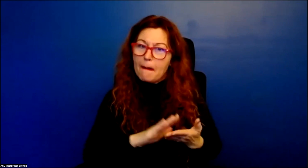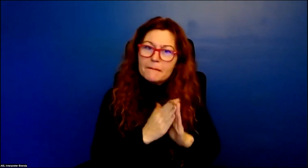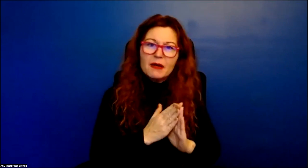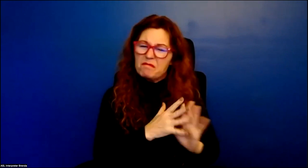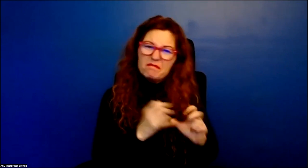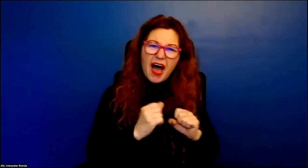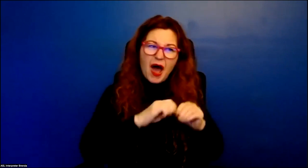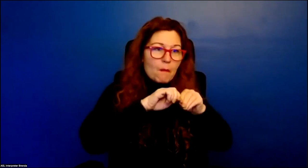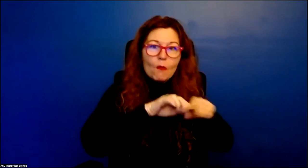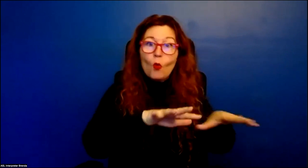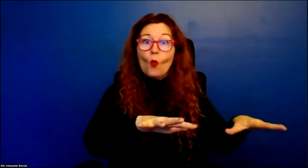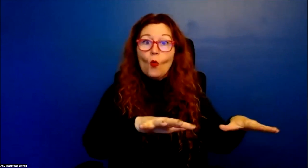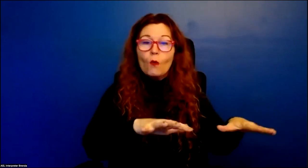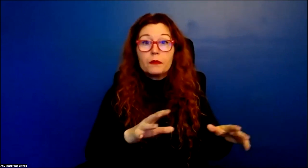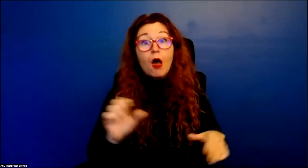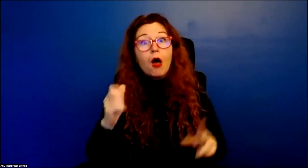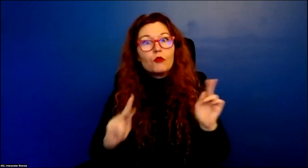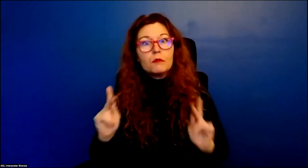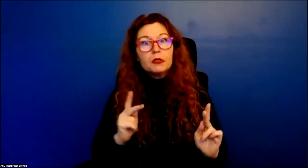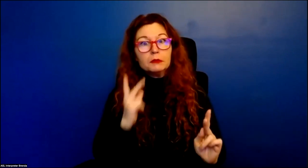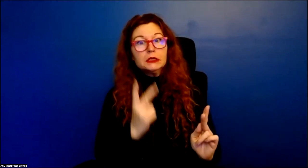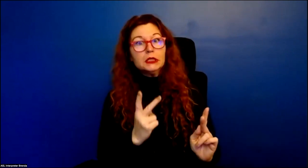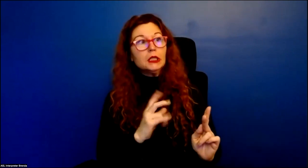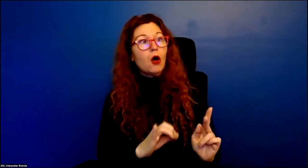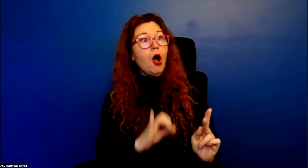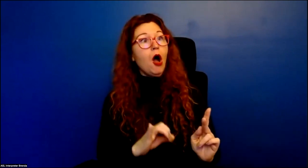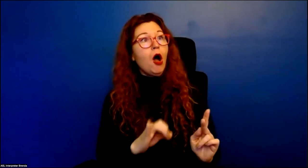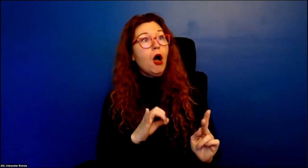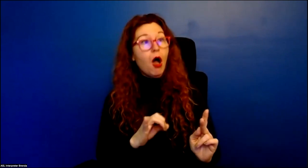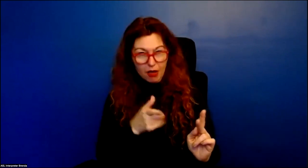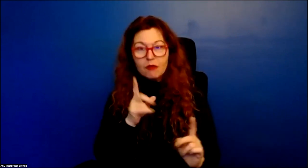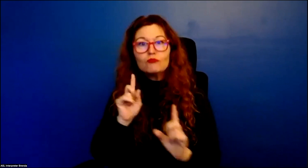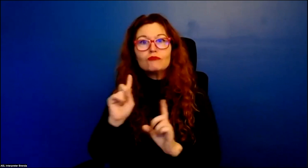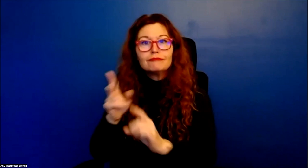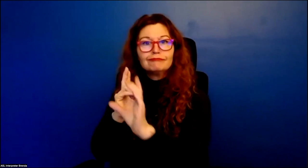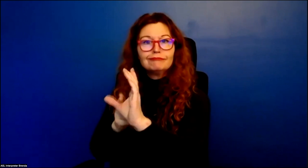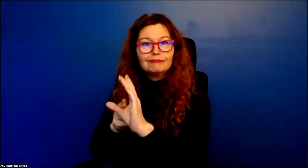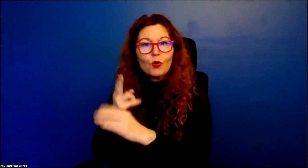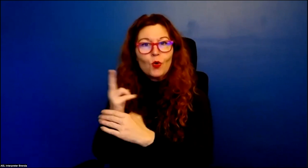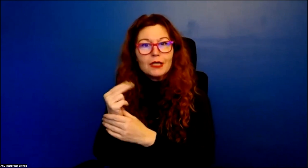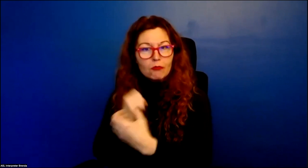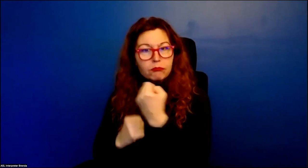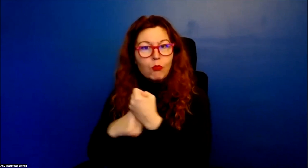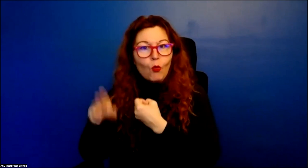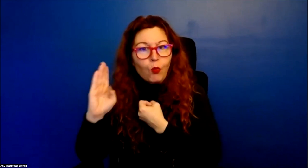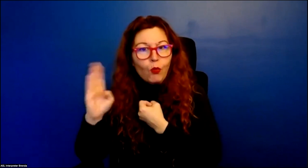going to focus on this, and it will allow them to have a better margin, but we're going to have a better experience.